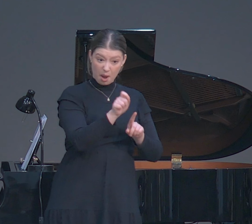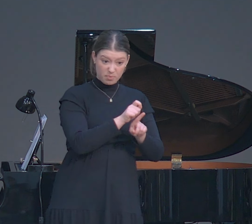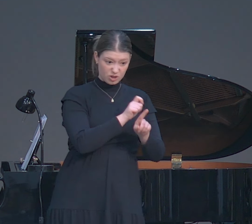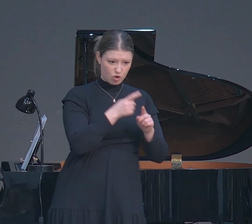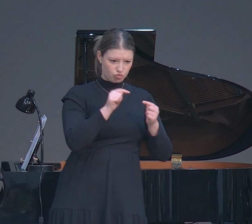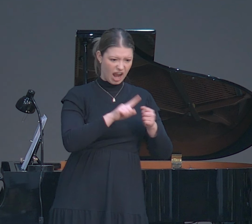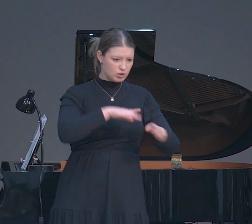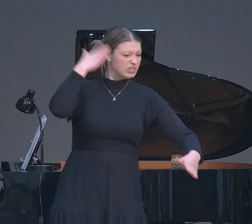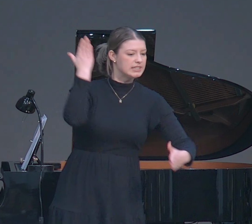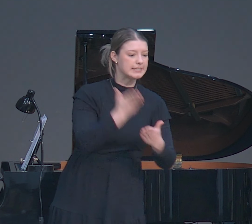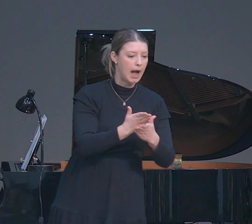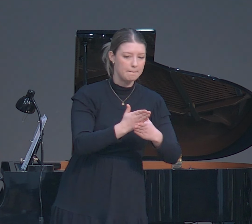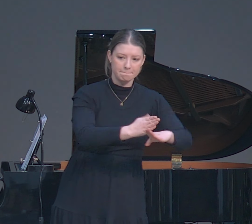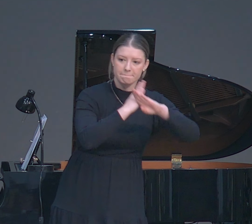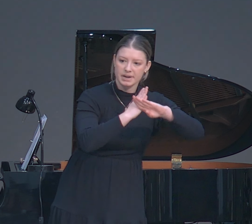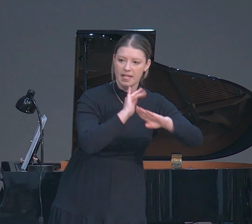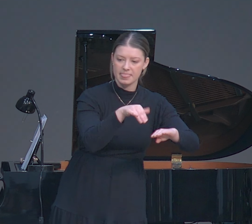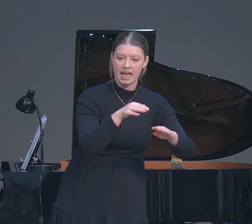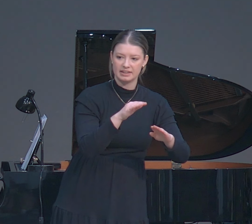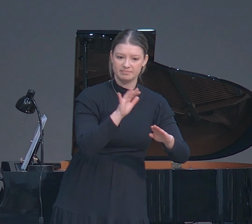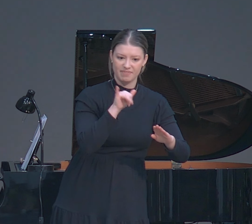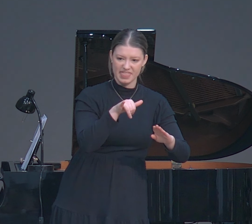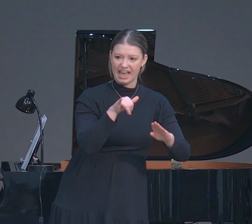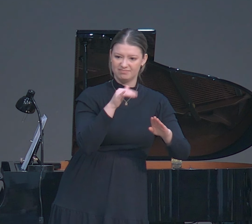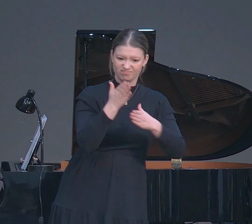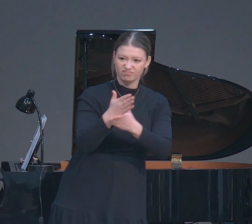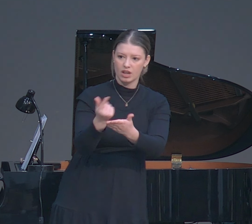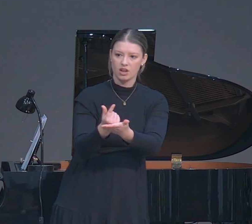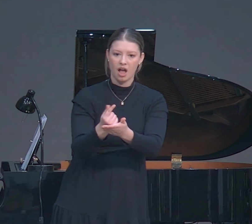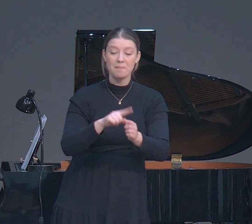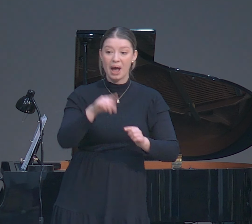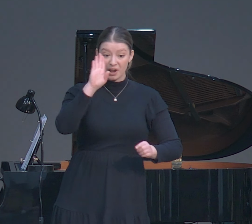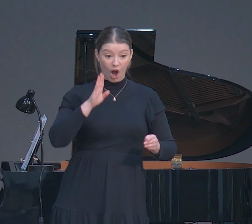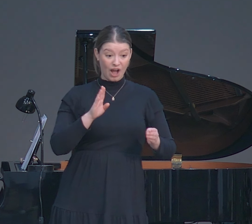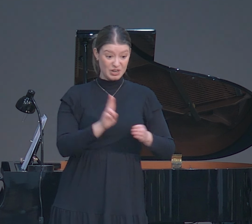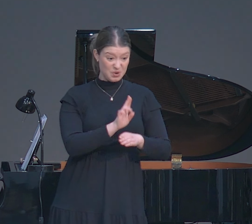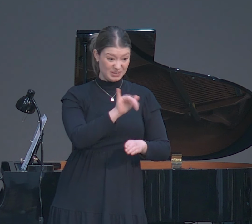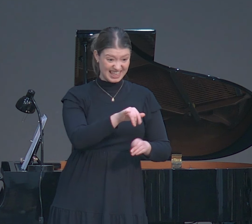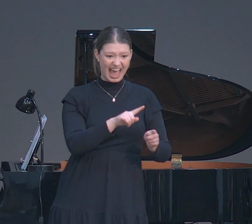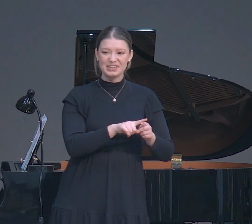and stop the mission, but God allowed persecution to